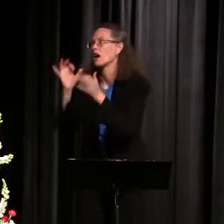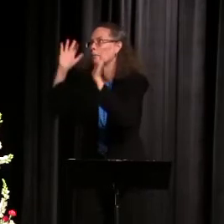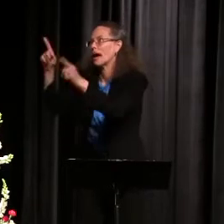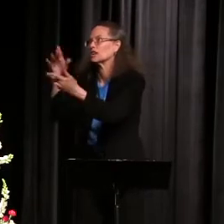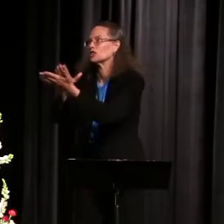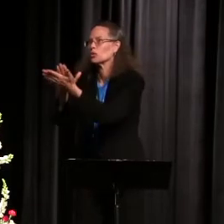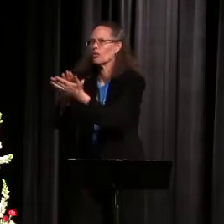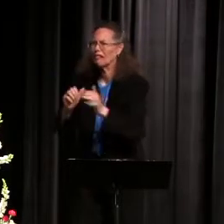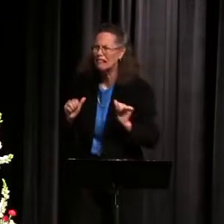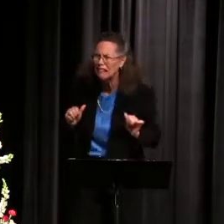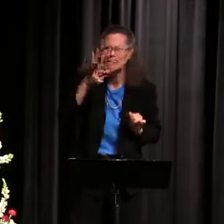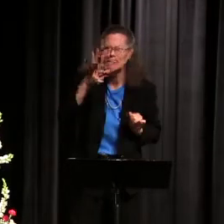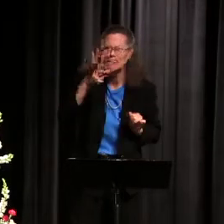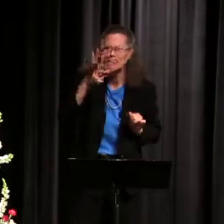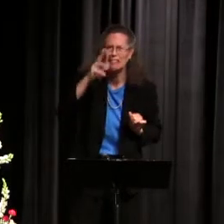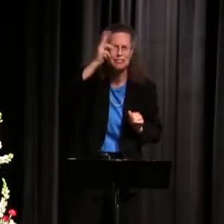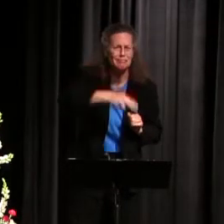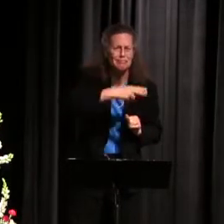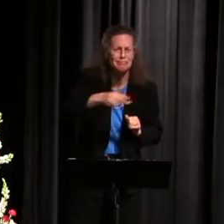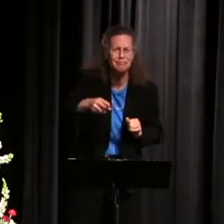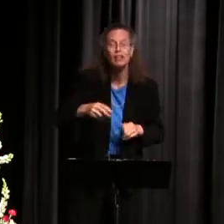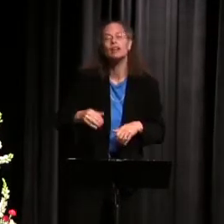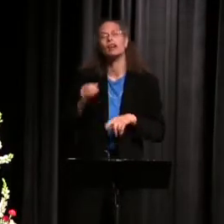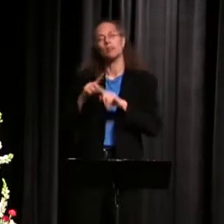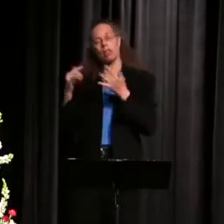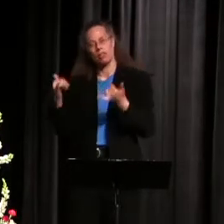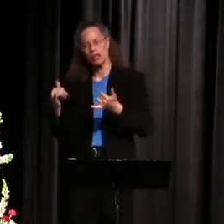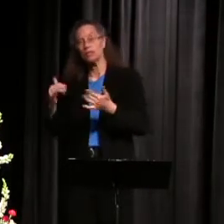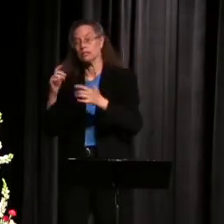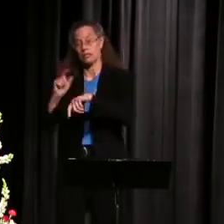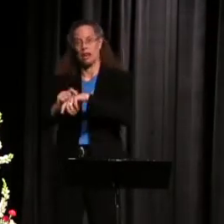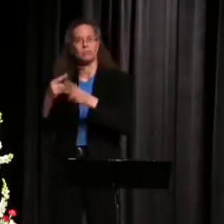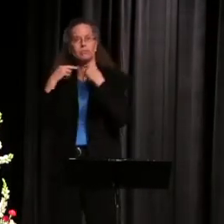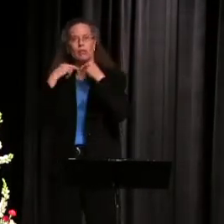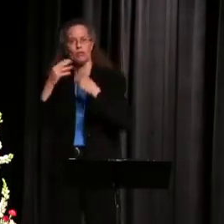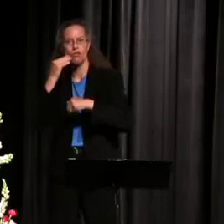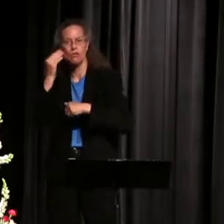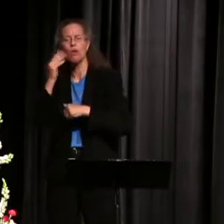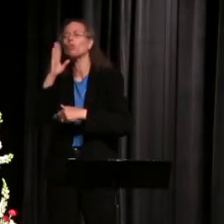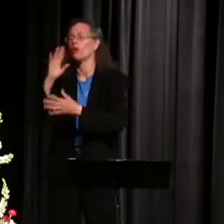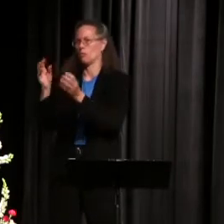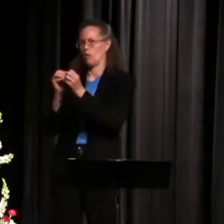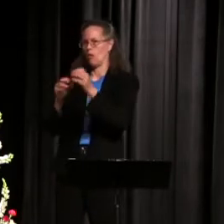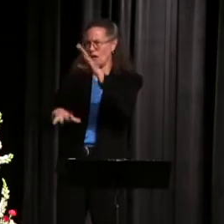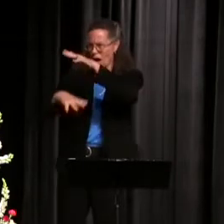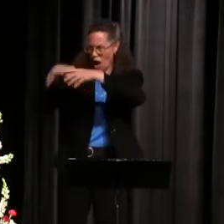valuable life lessons, which is why we're going to come out of this quarantine stronger than before.